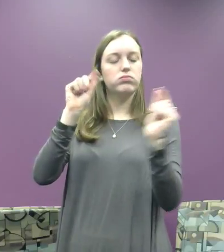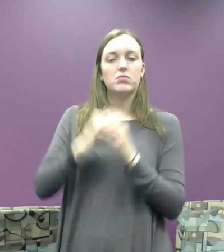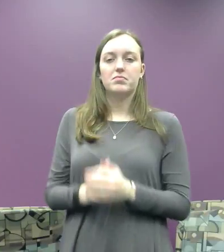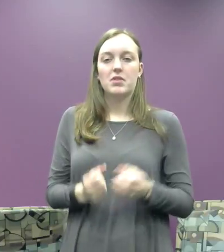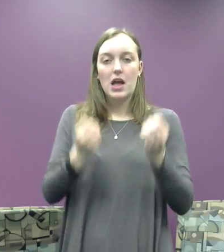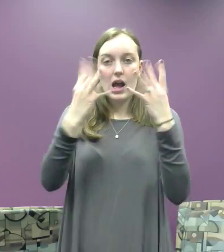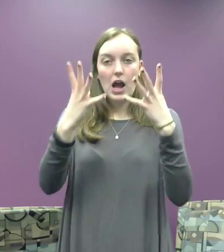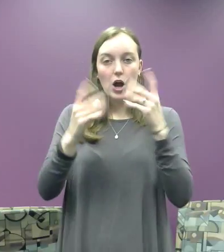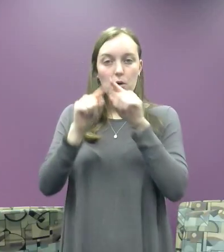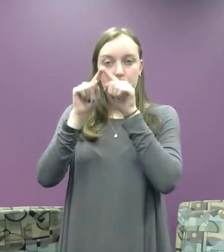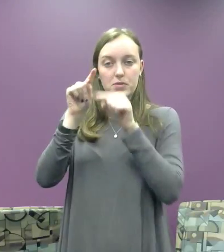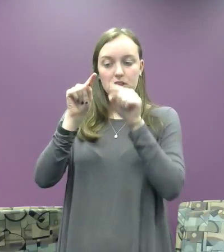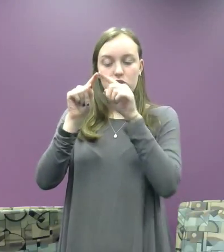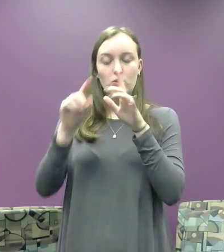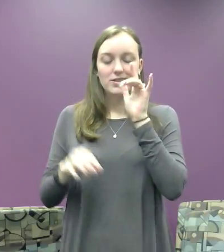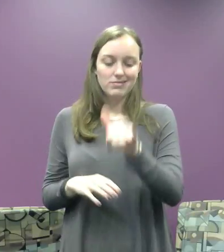area. So for instance,